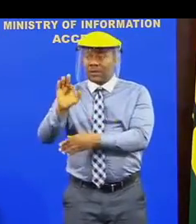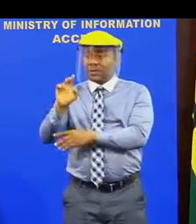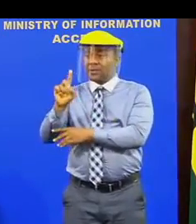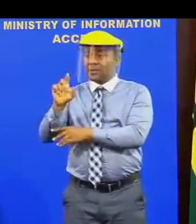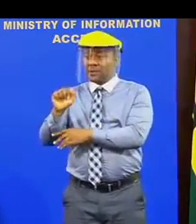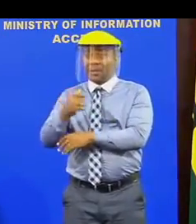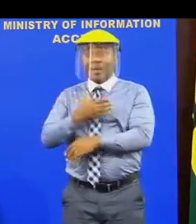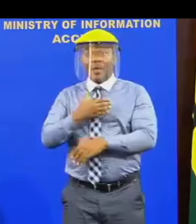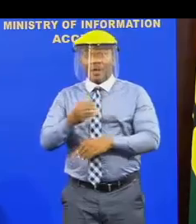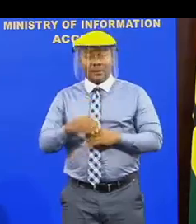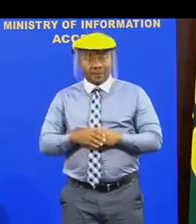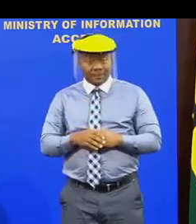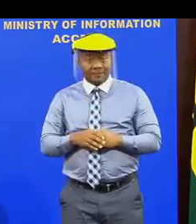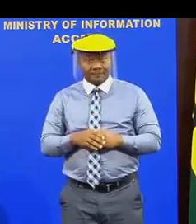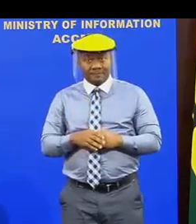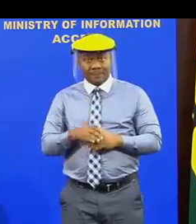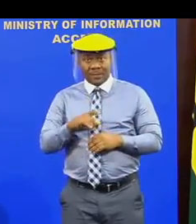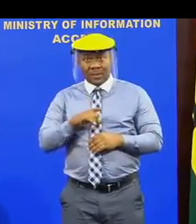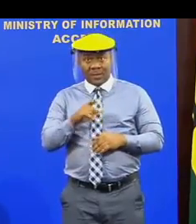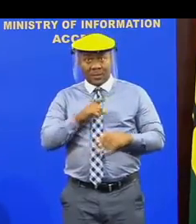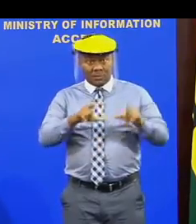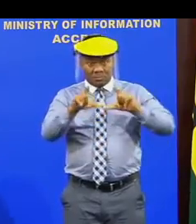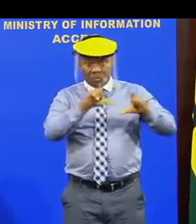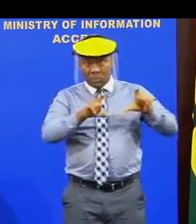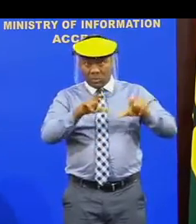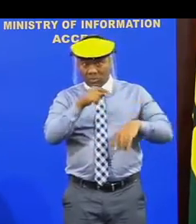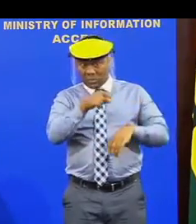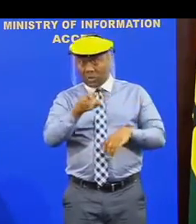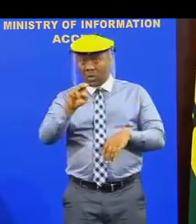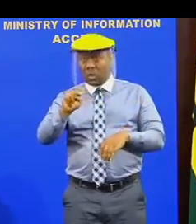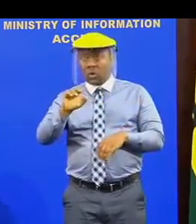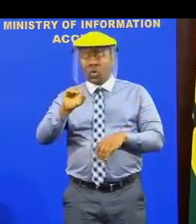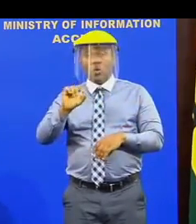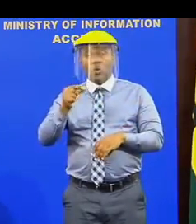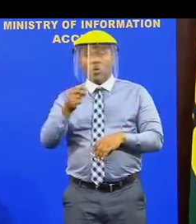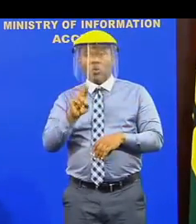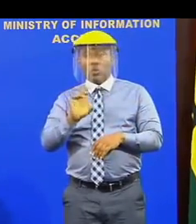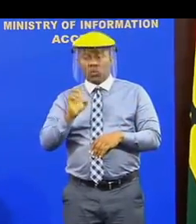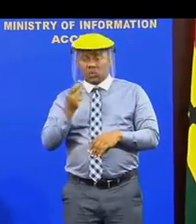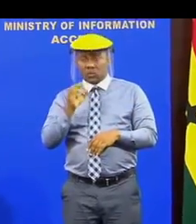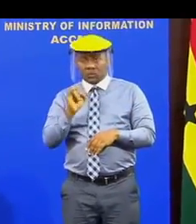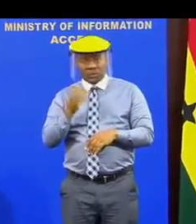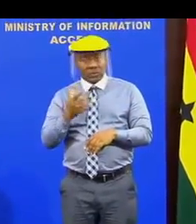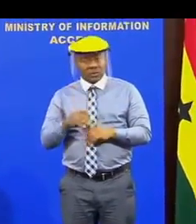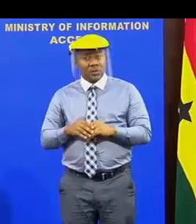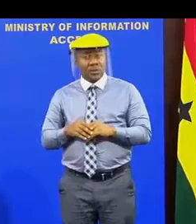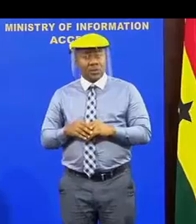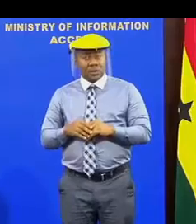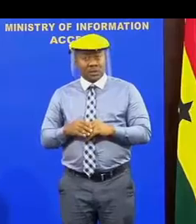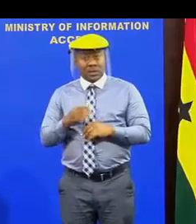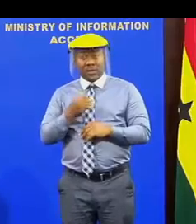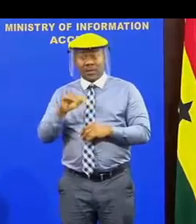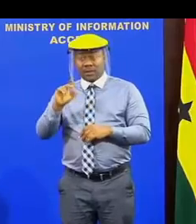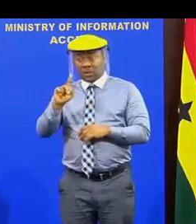Noguchi Memorial Institute for Medical Research and with the Public Health Reference Laboratory in Kolebu.